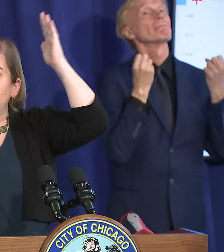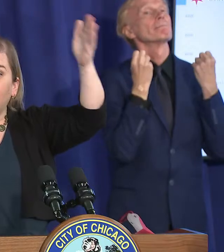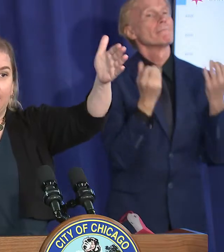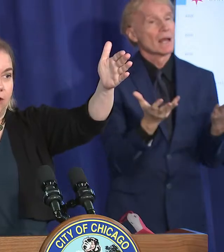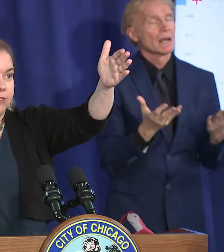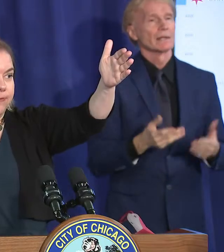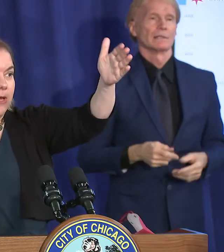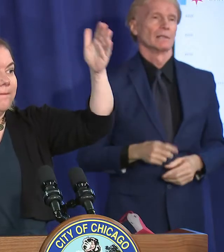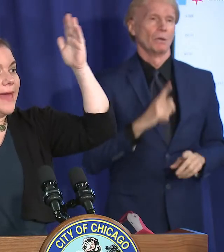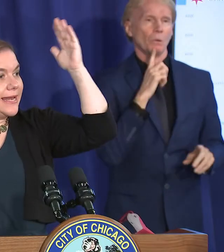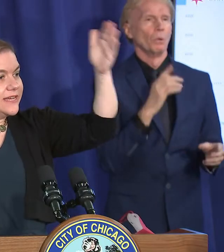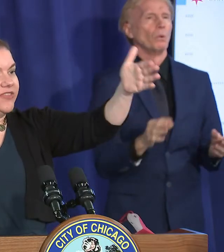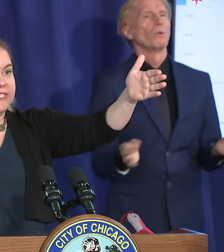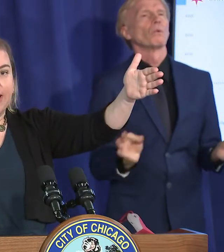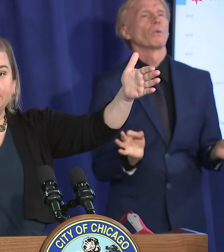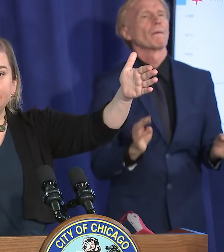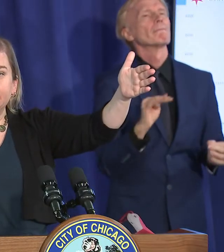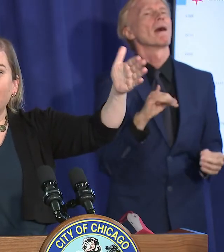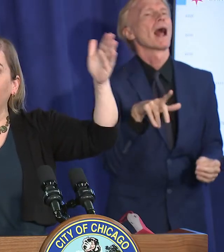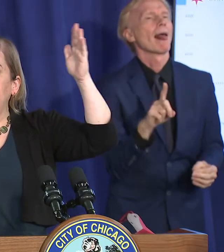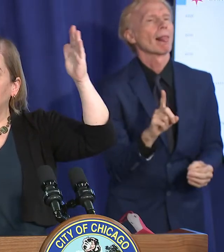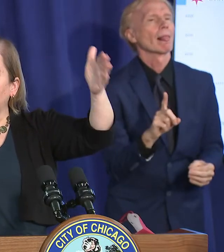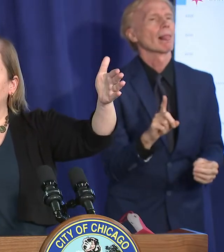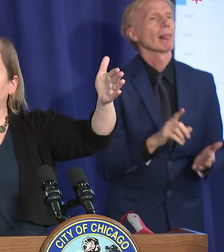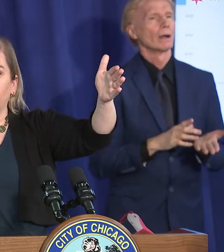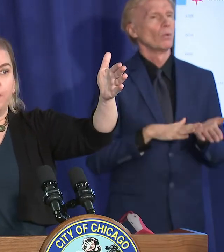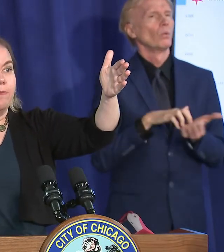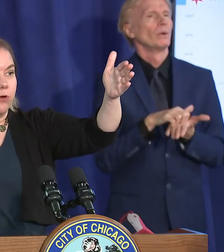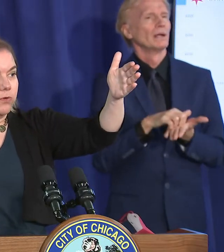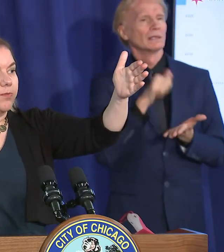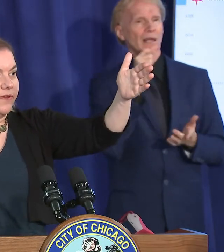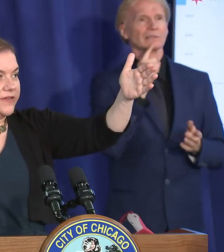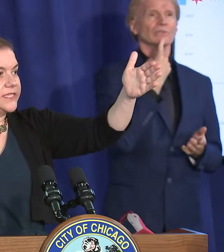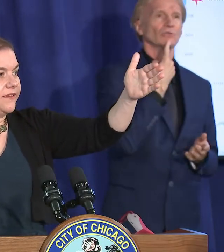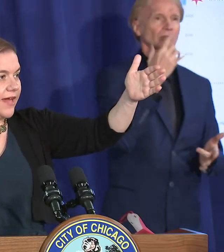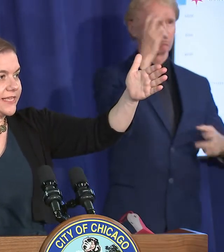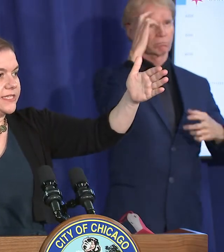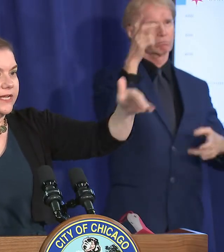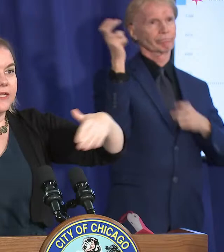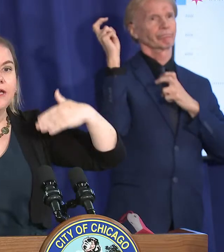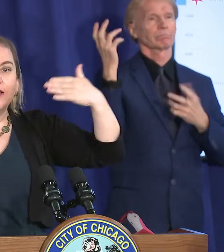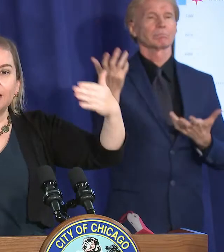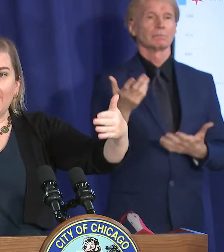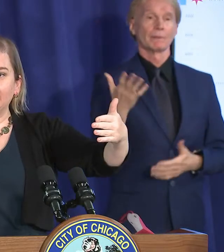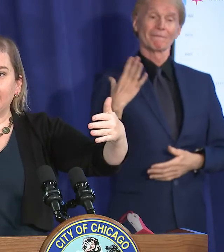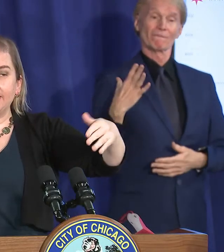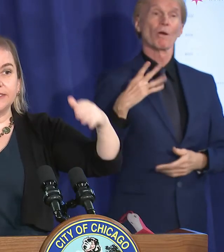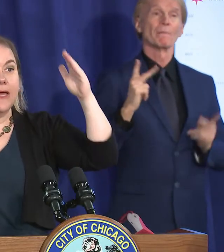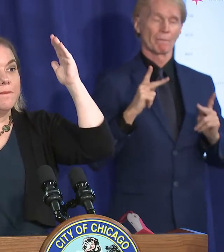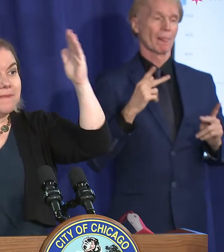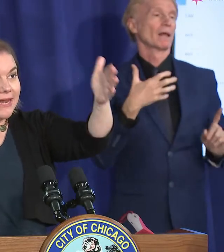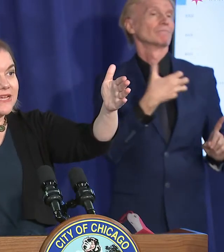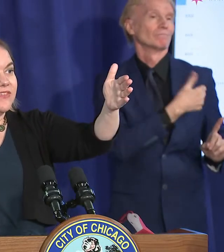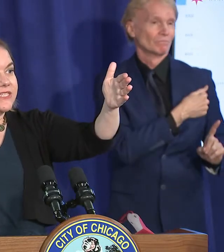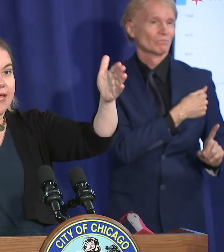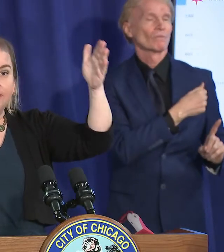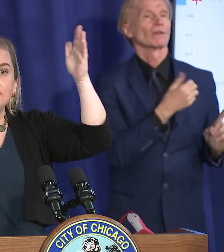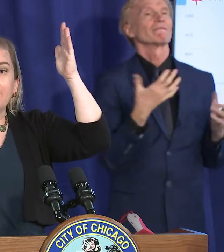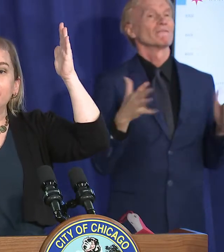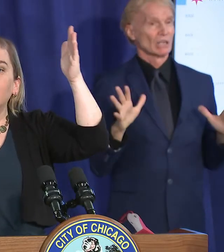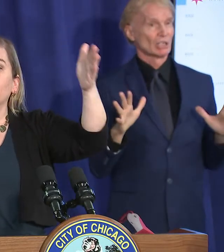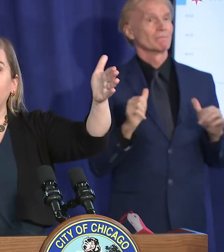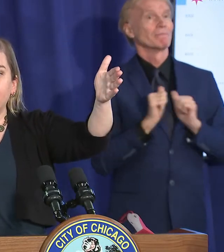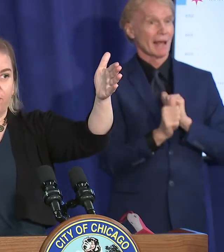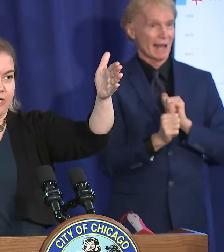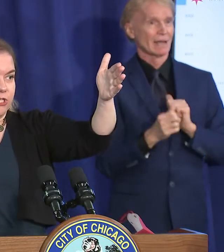have been mild. Many of these cases have been breakthrough, people who were previously vaccinated and had a case. Many of these